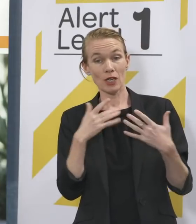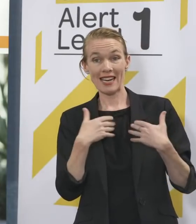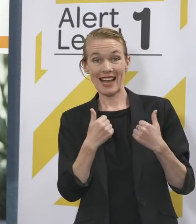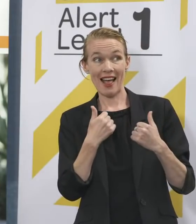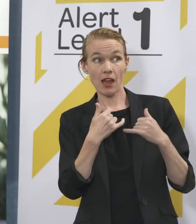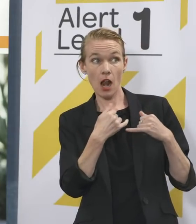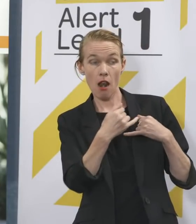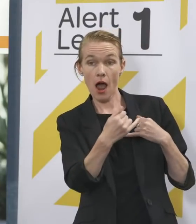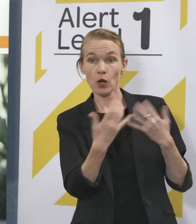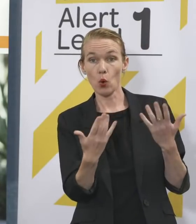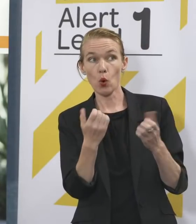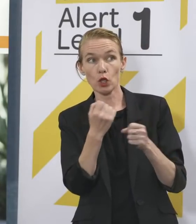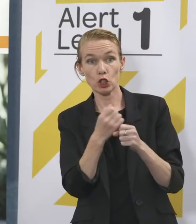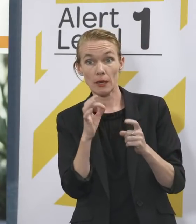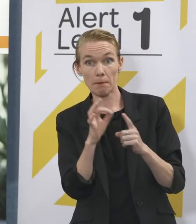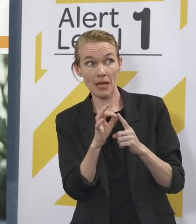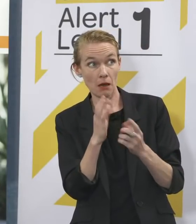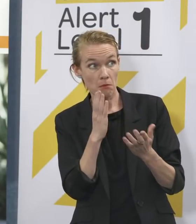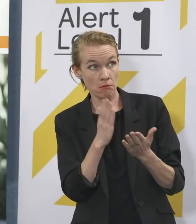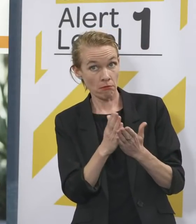GP about getting a test. Okay, but